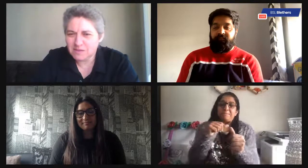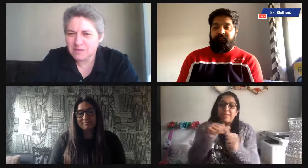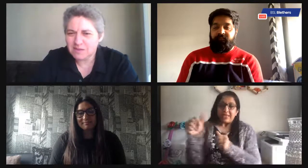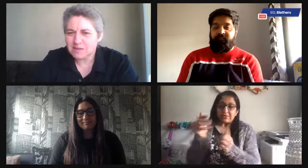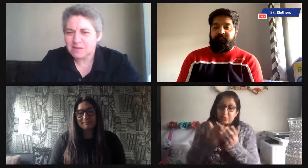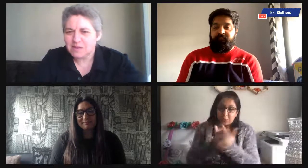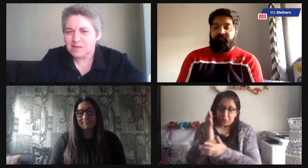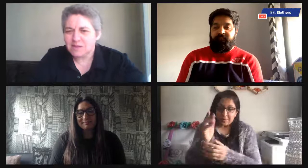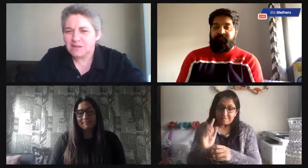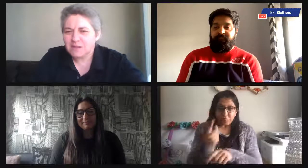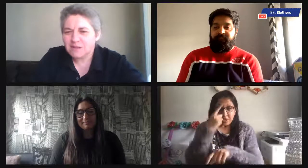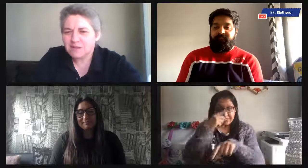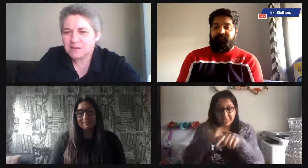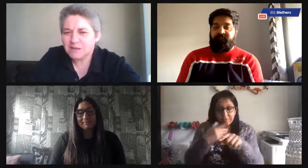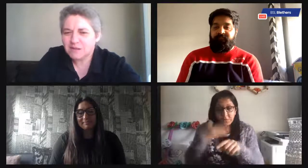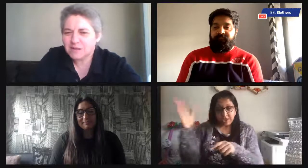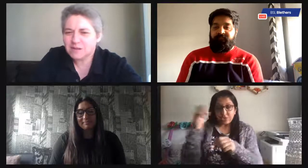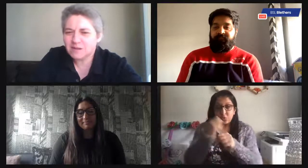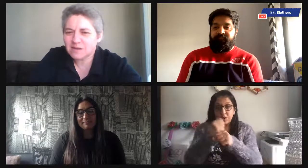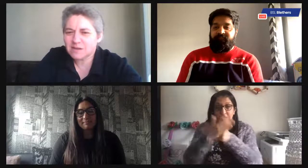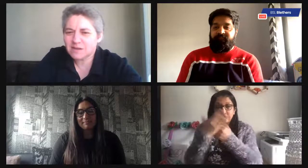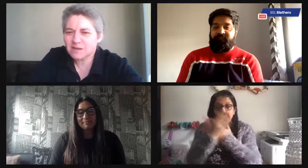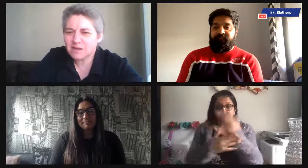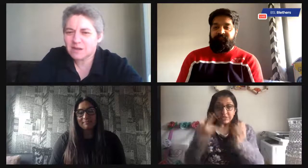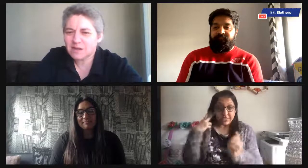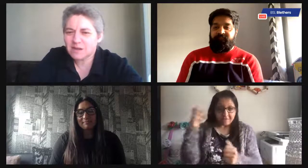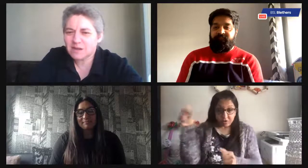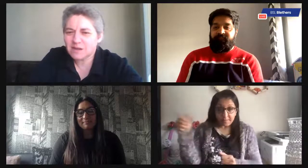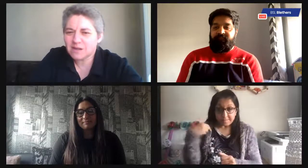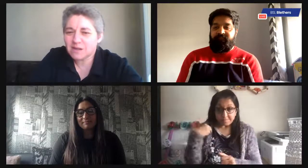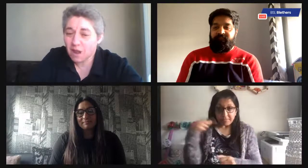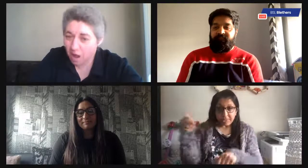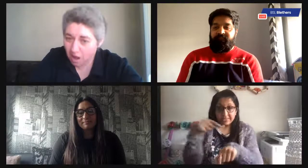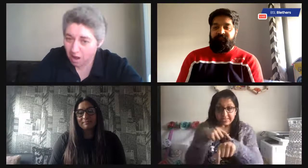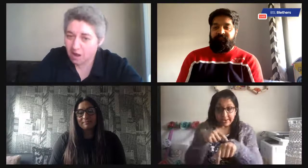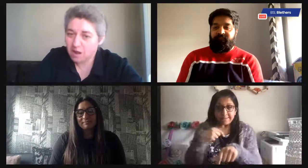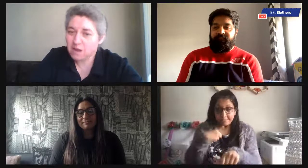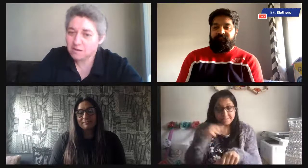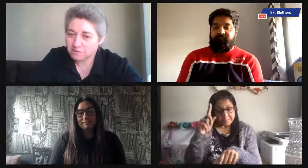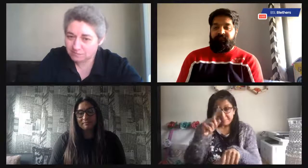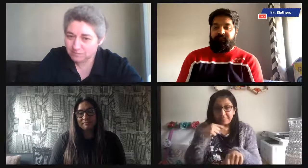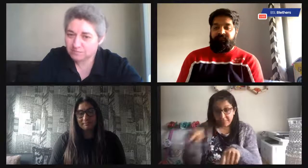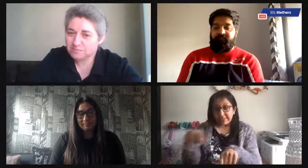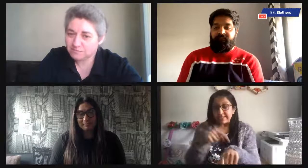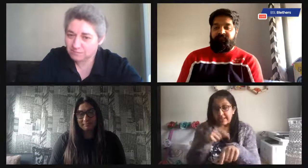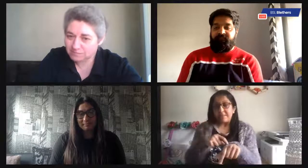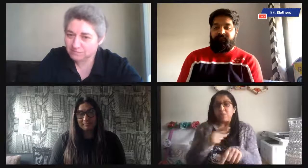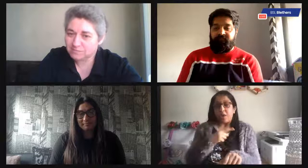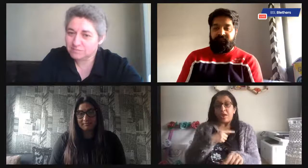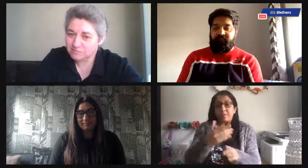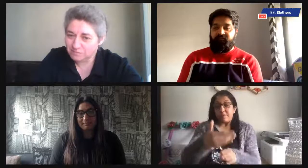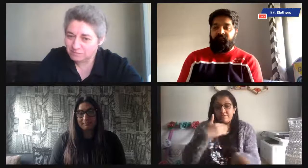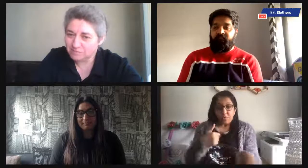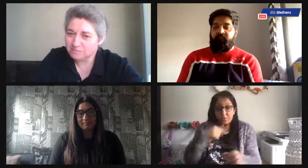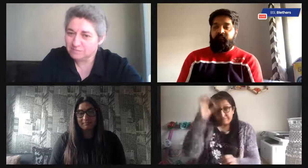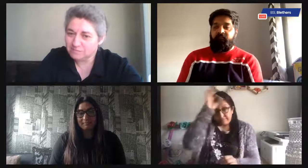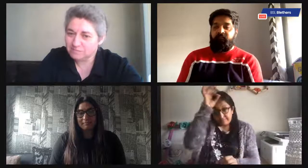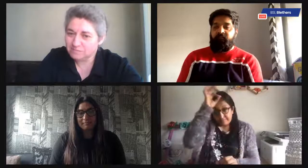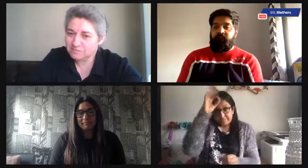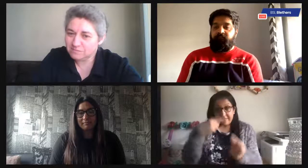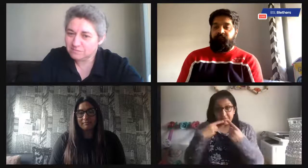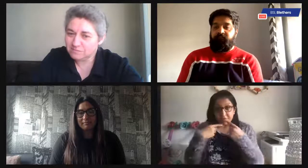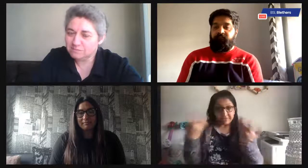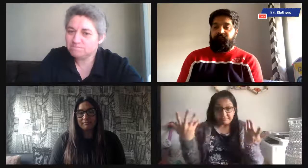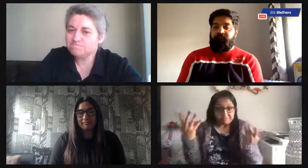out for you? Oh, I think for me, Avro, was the first time I went to Glasgow Asian Club. I'll never forget it